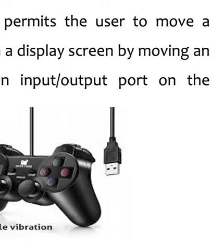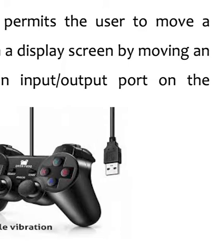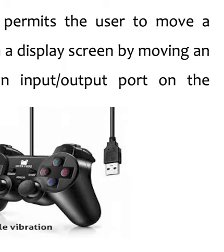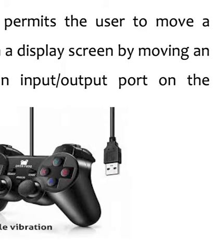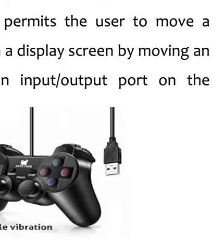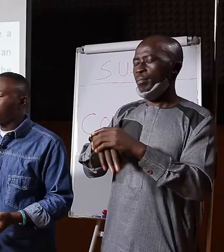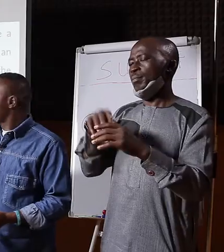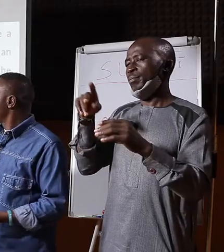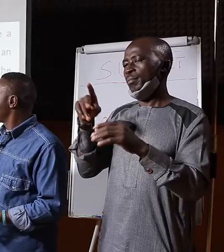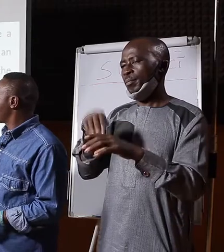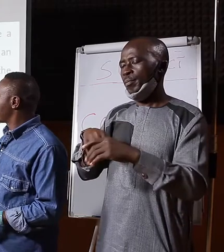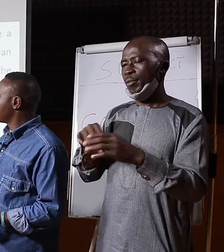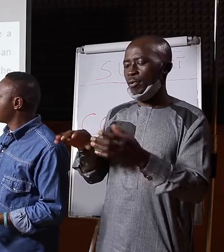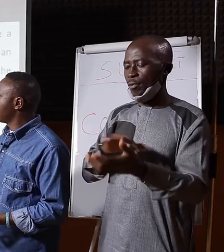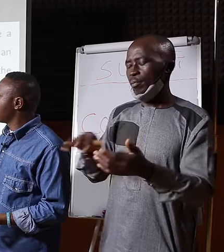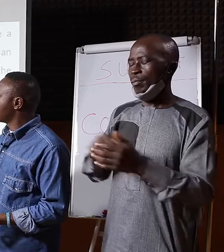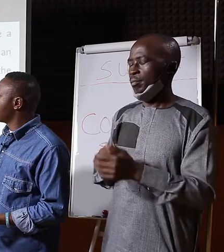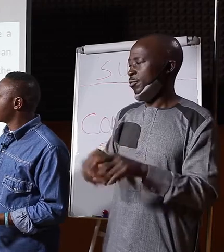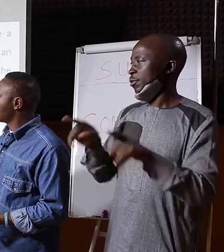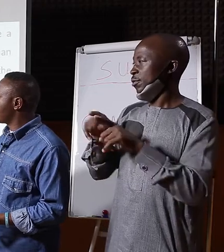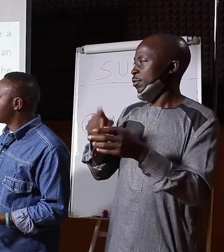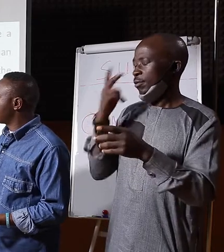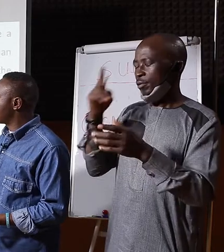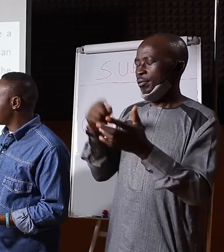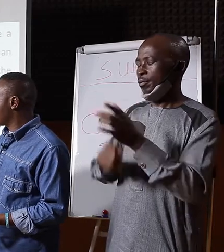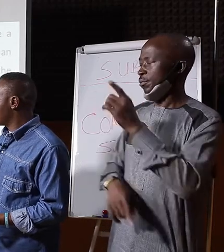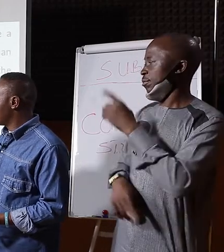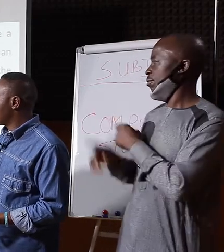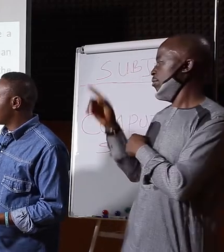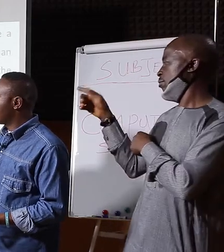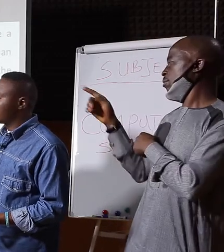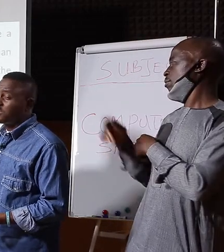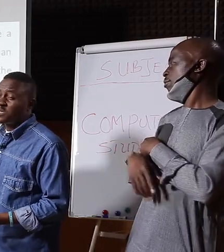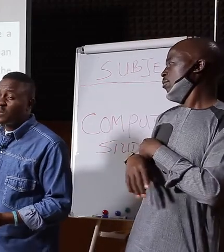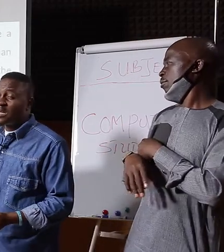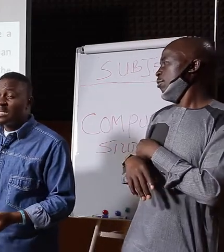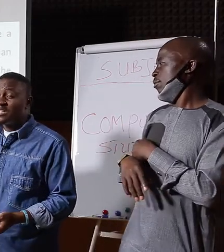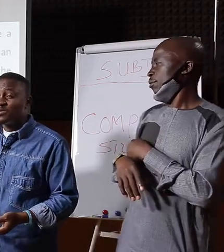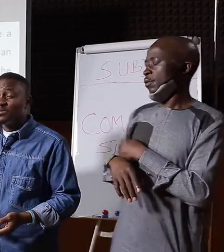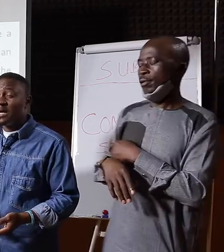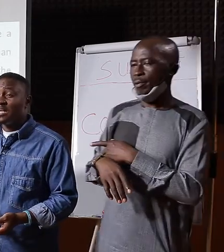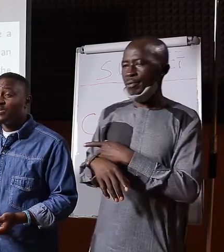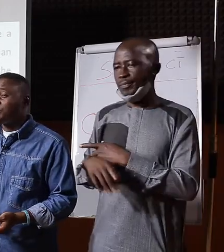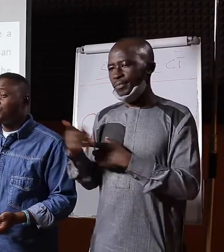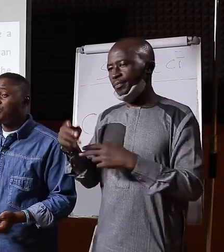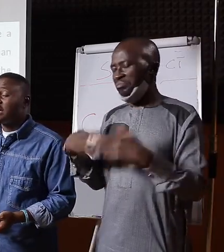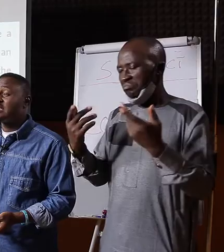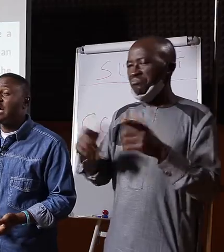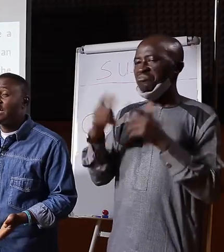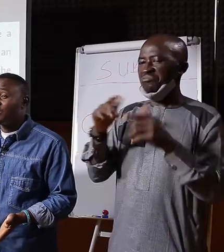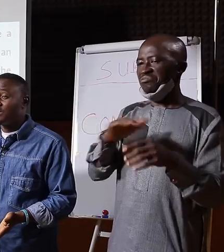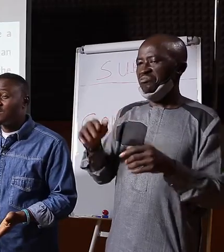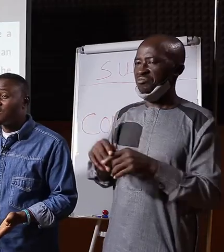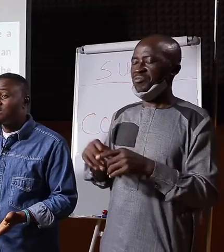the computer. Just like you can see the joystick here, which is popularly known by a lot of children